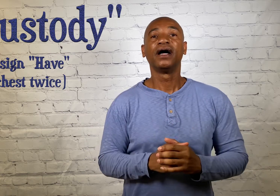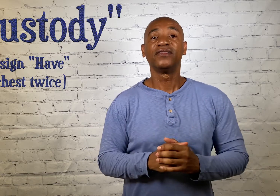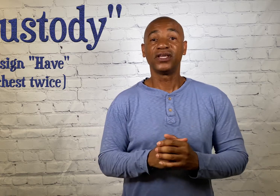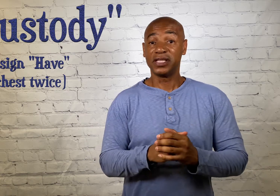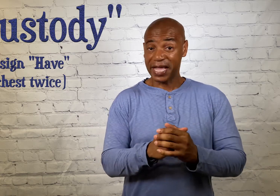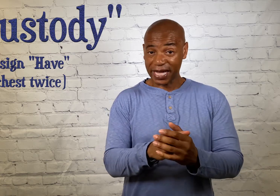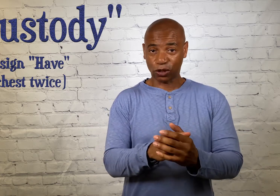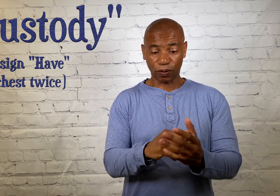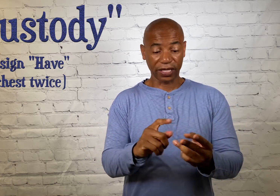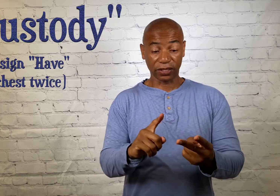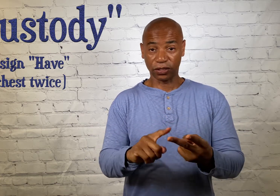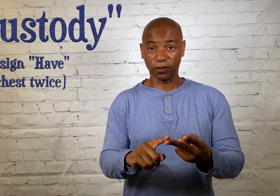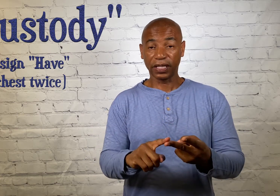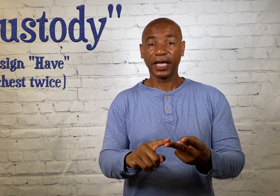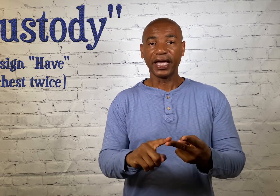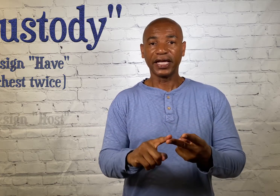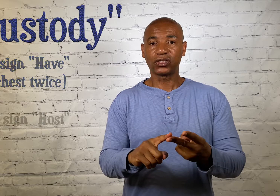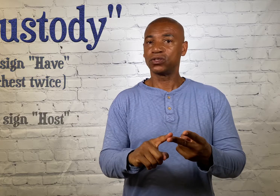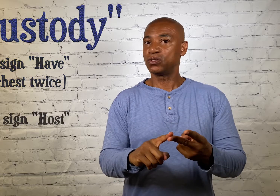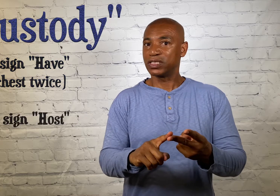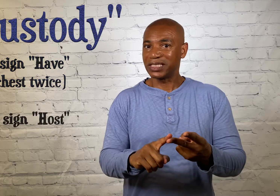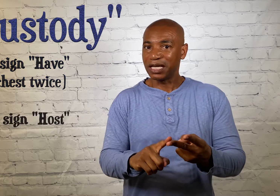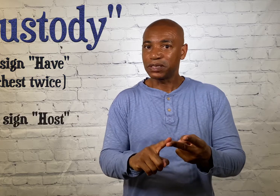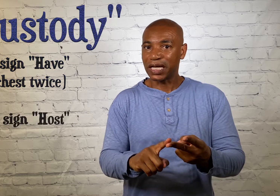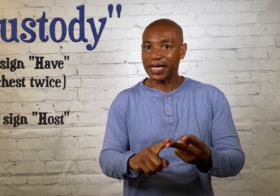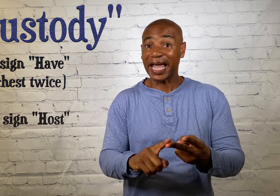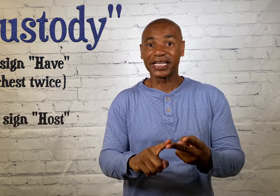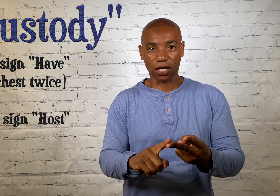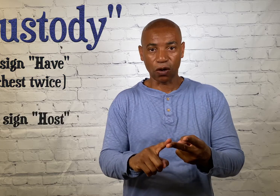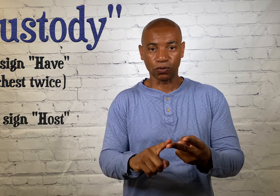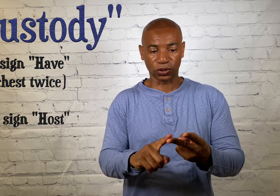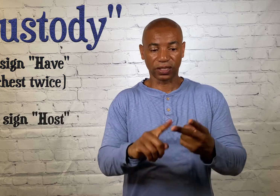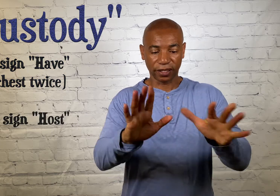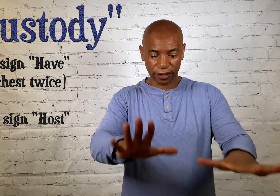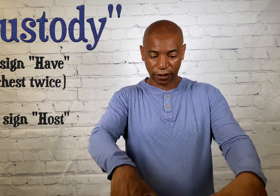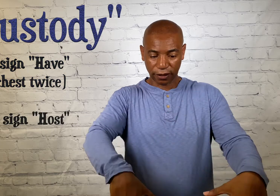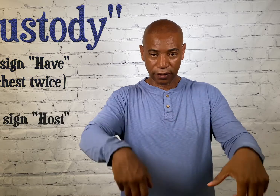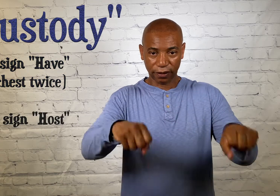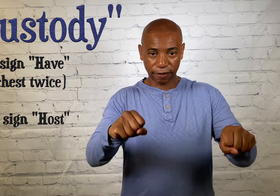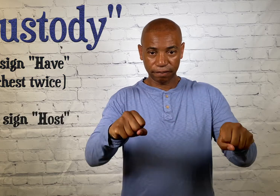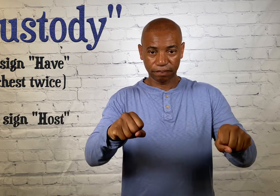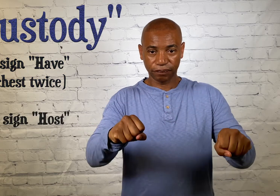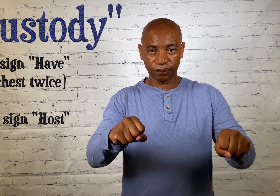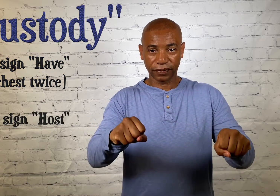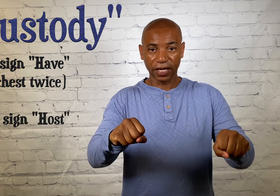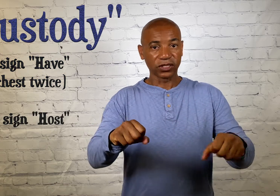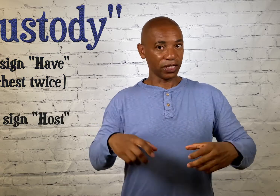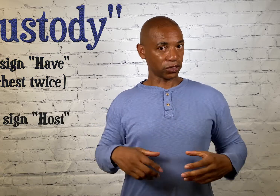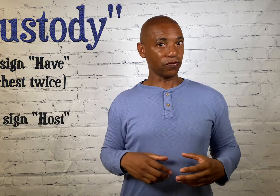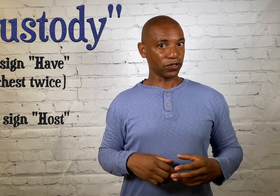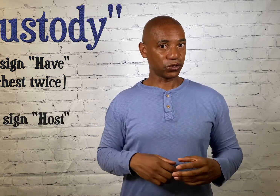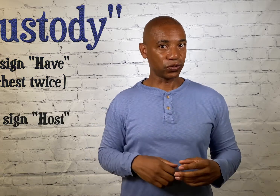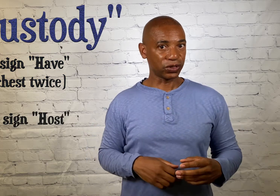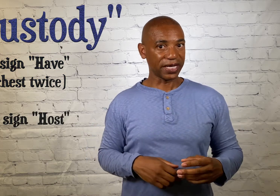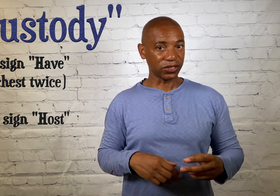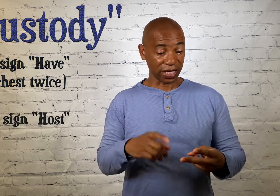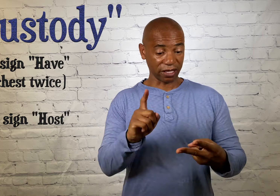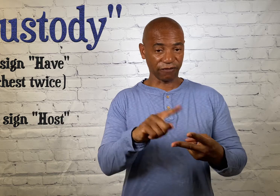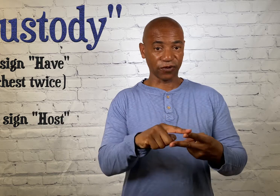The next way to do it is to do the same sign as host. So let's go over those two signs again. The first